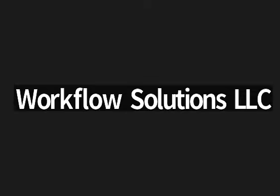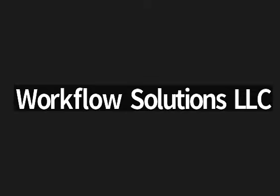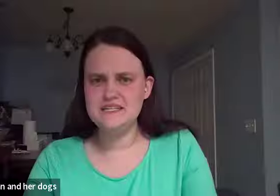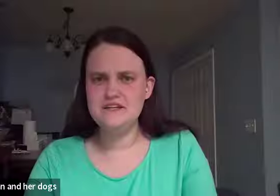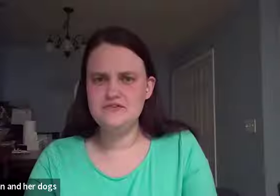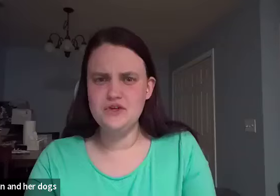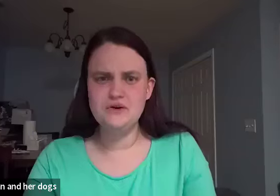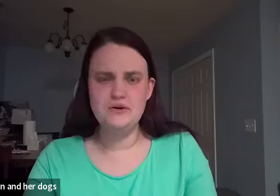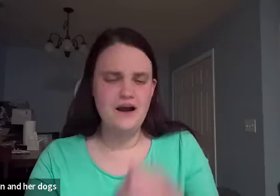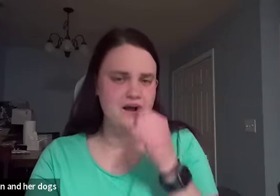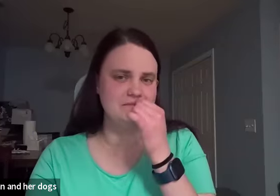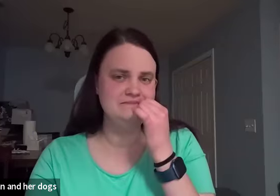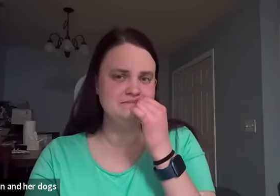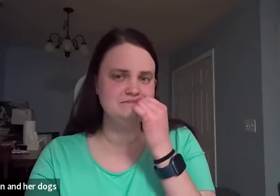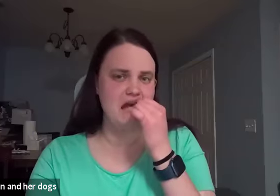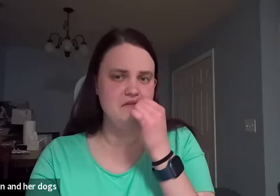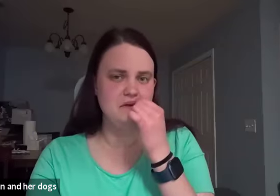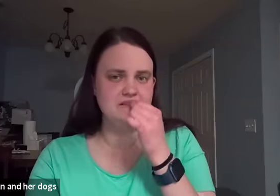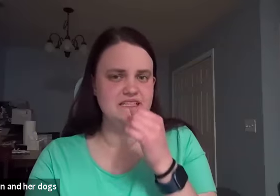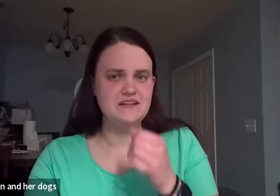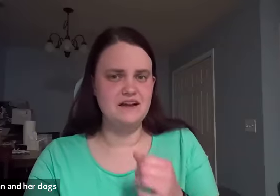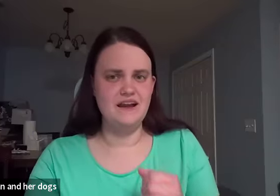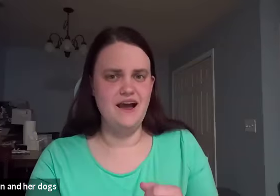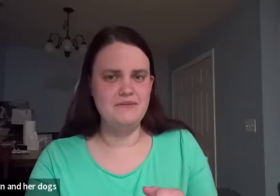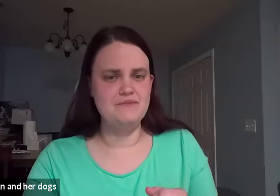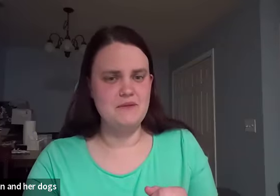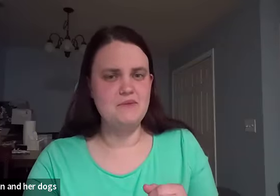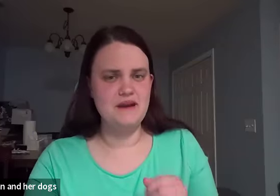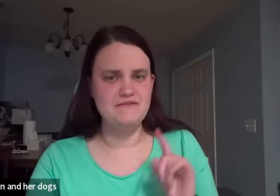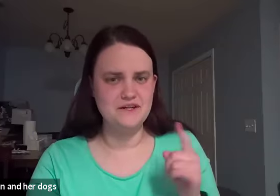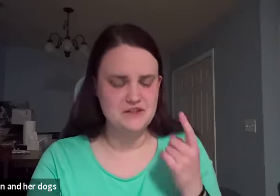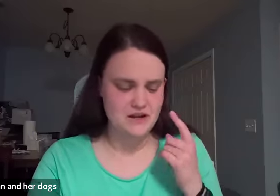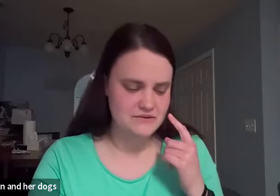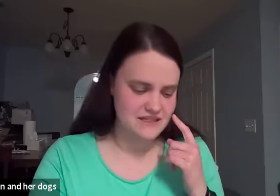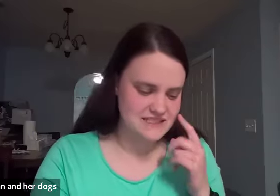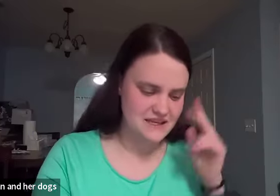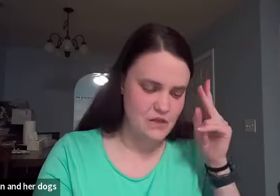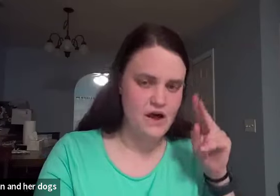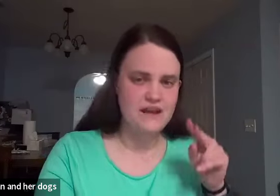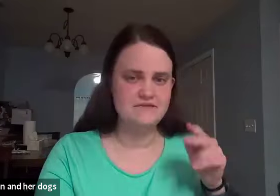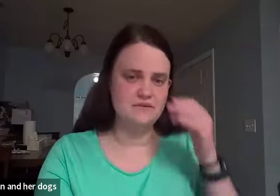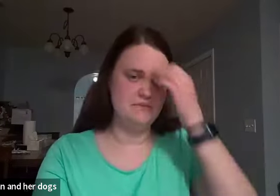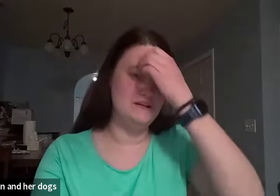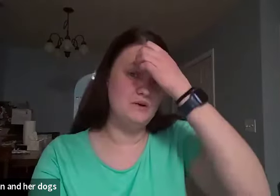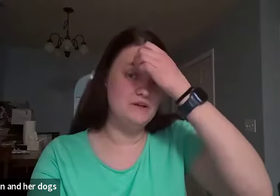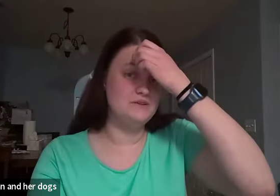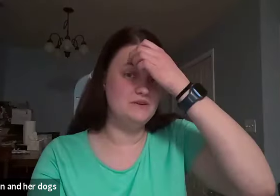I think I've seen a few. I haven't been on TikTok in a hot minute, but I remember when I first started, I would like see a lot of different people, and it's always really